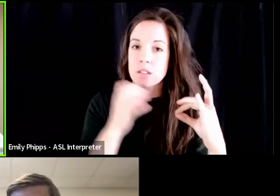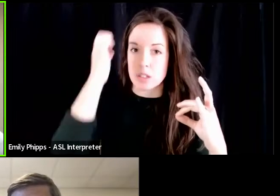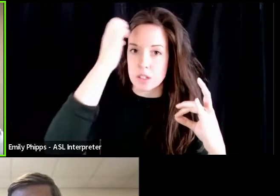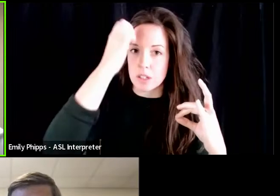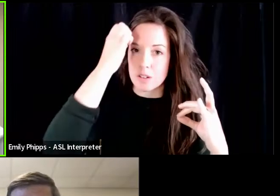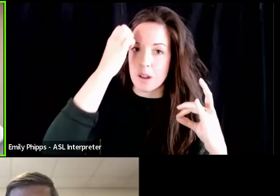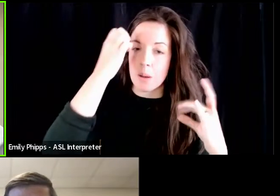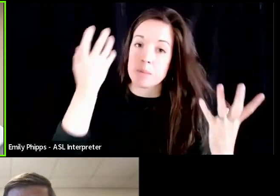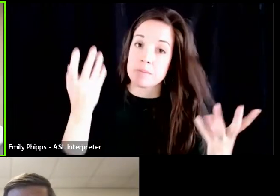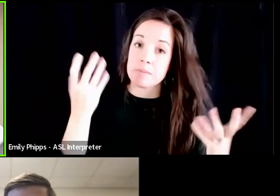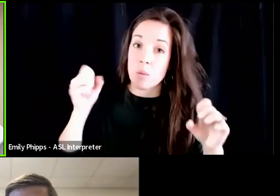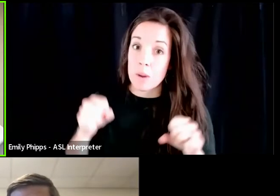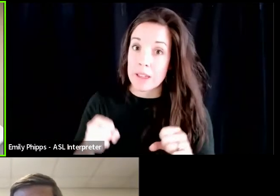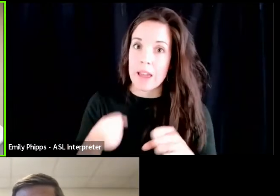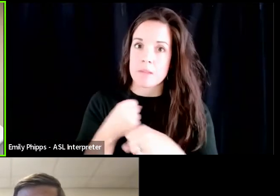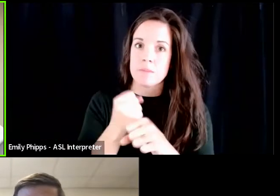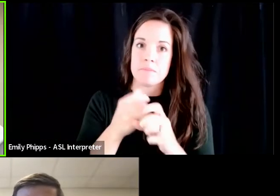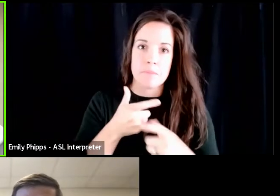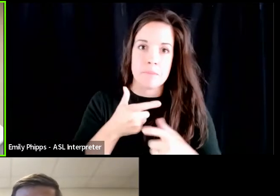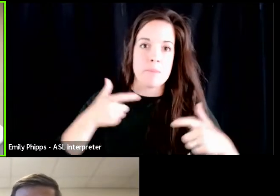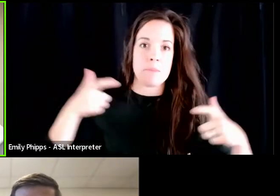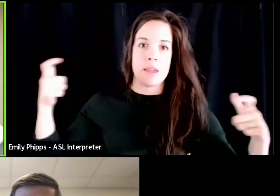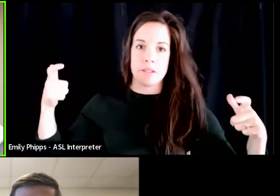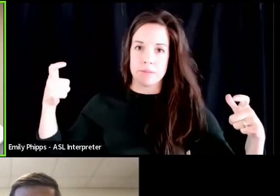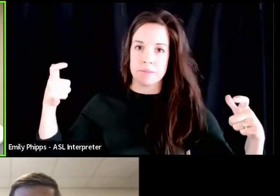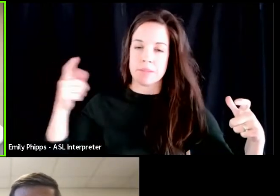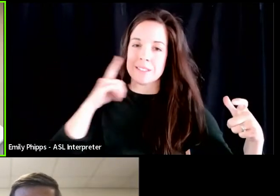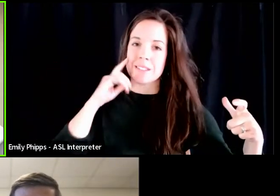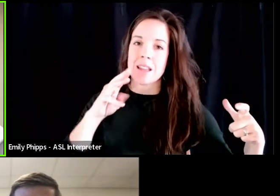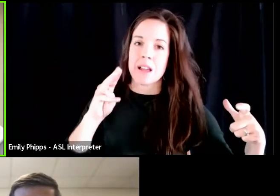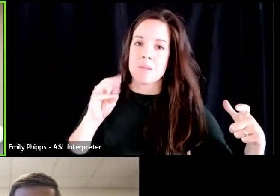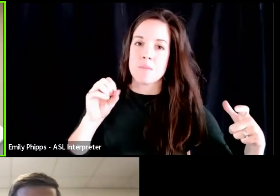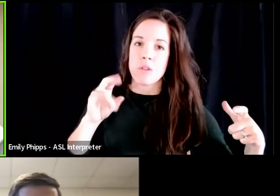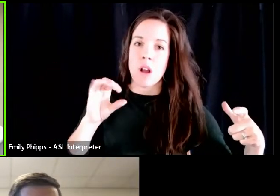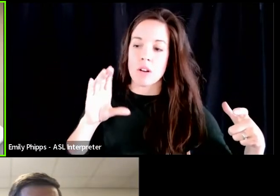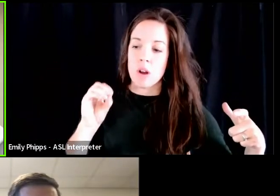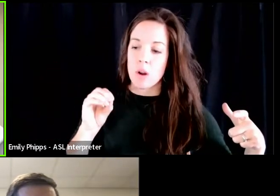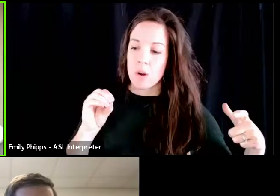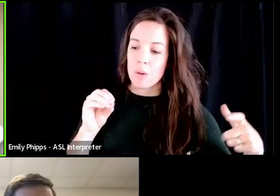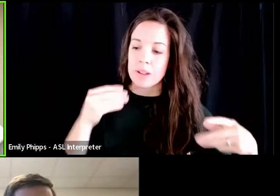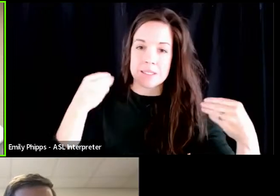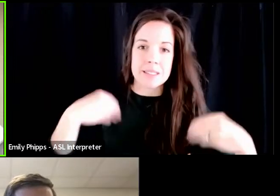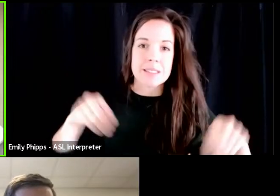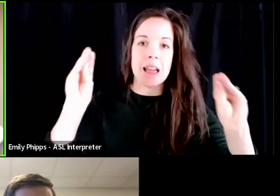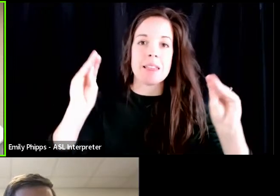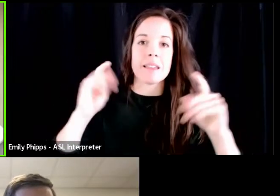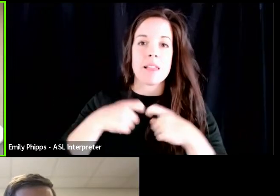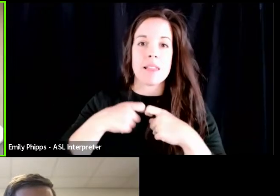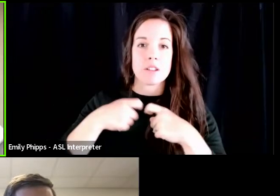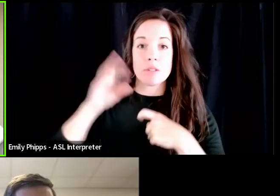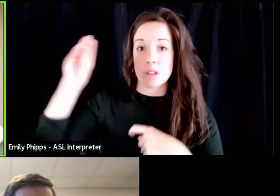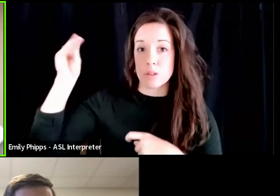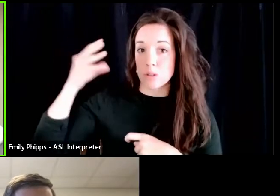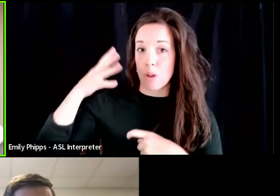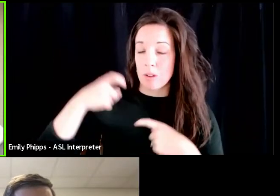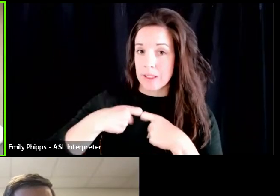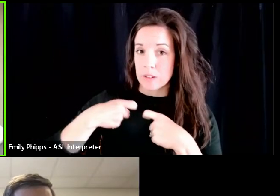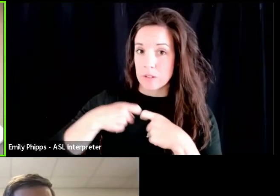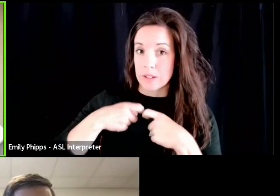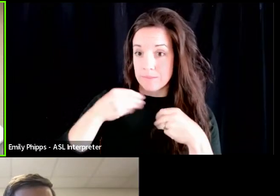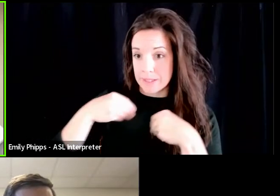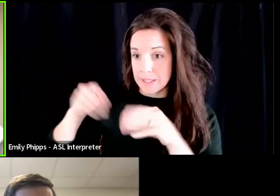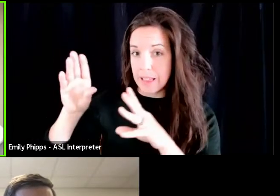up to move, just like Morocco is selling electricity, solar electricity, to